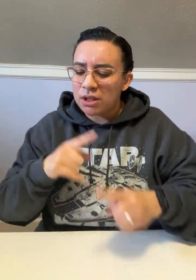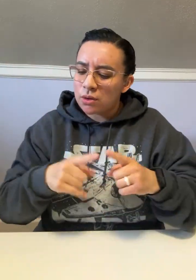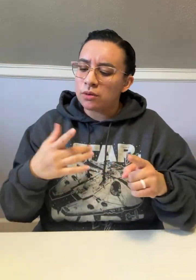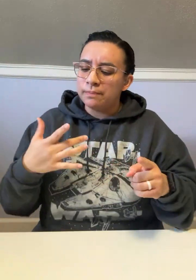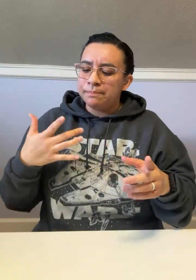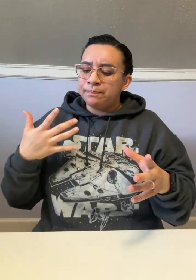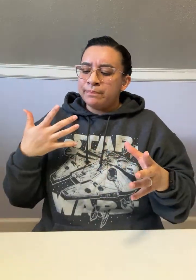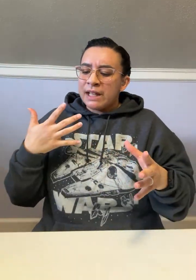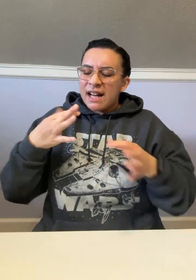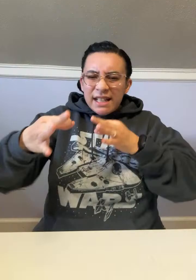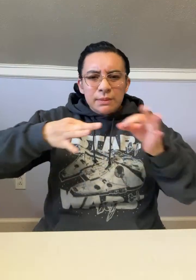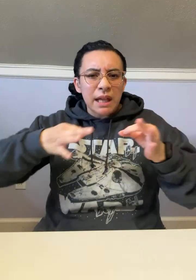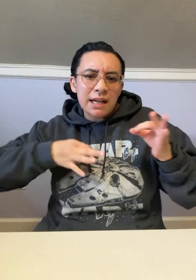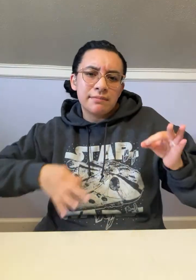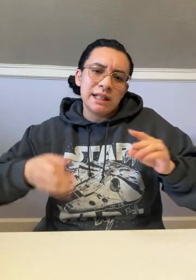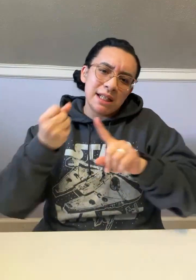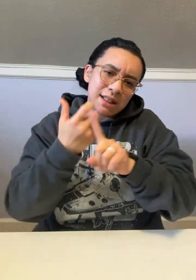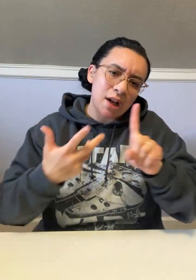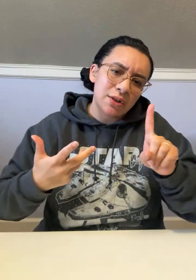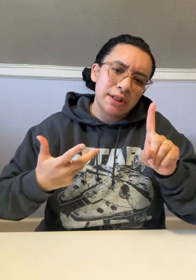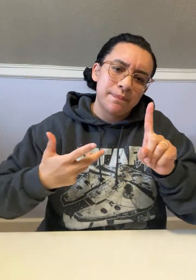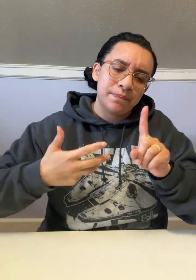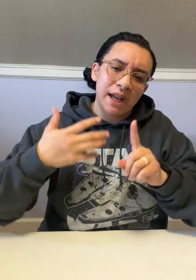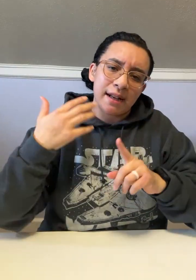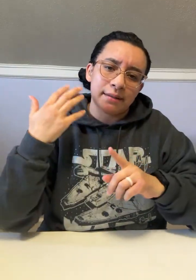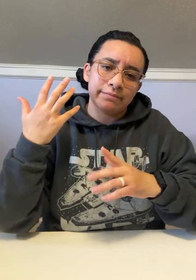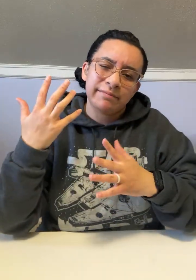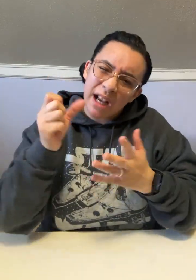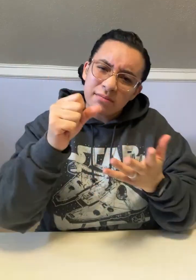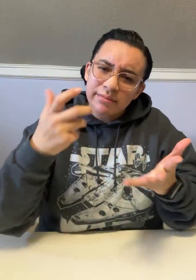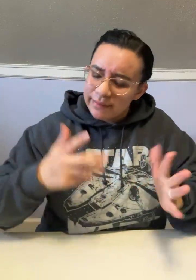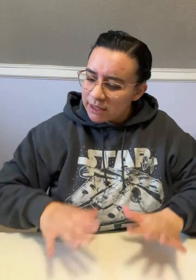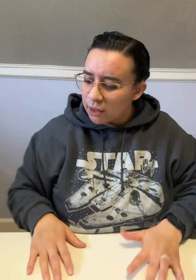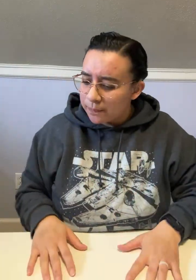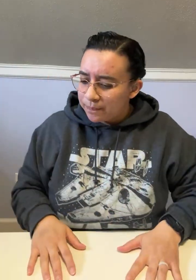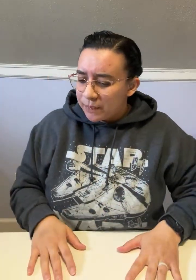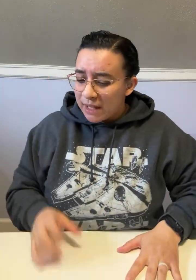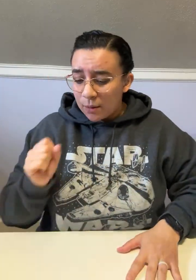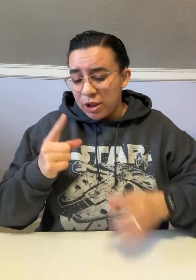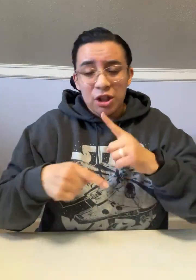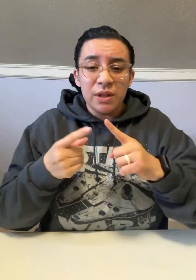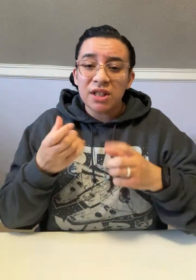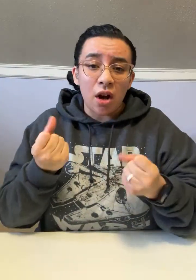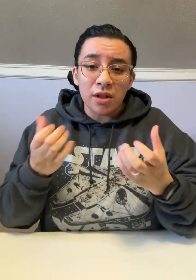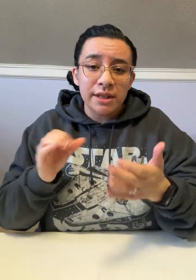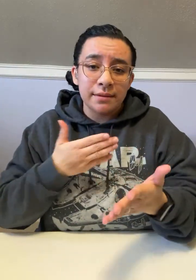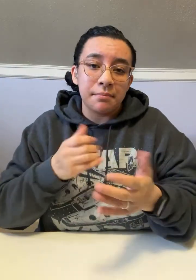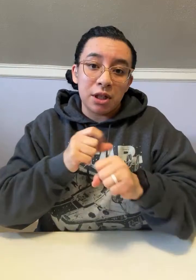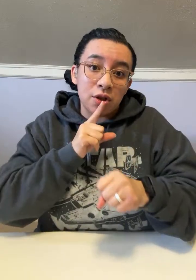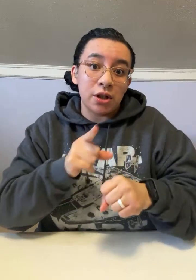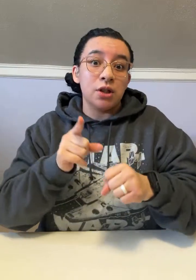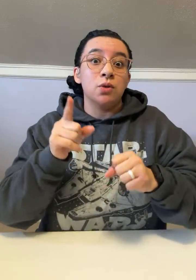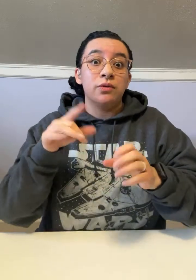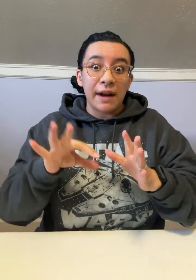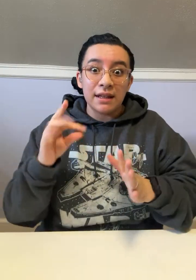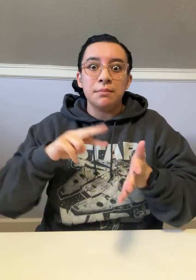to kind of explain in details, and yeah. So yeah, when you're doing the songs, make sure you find the